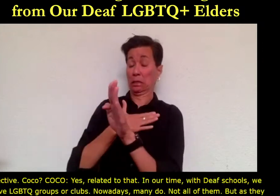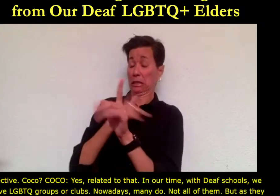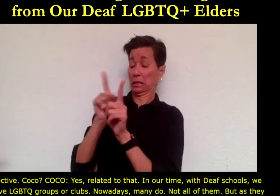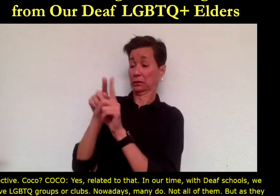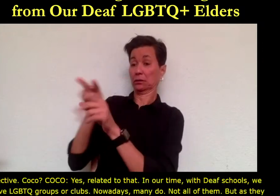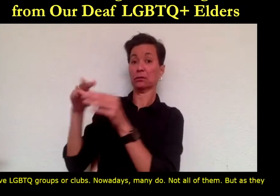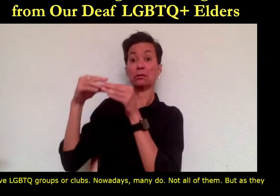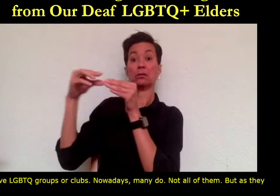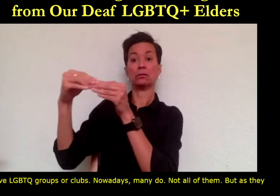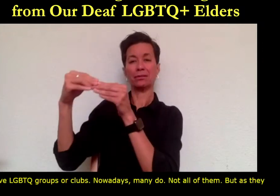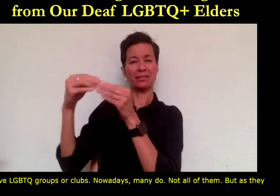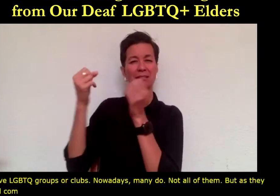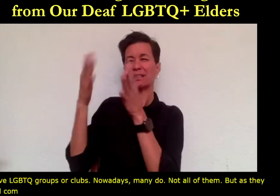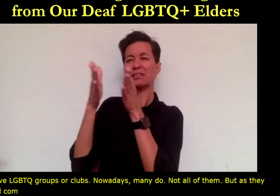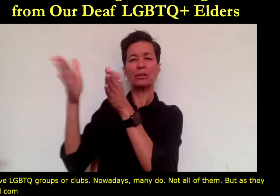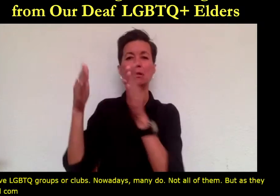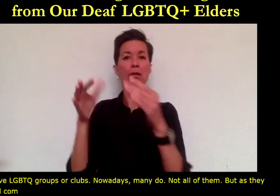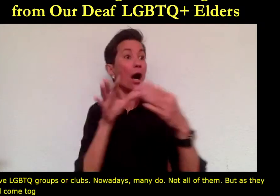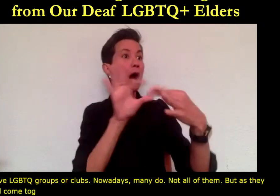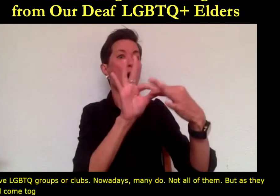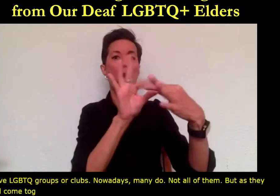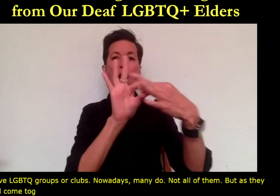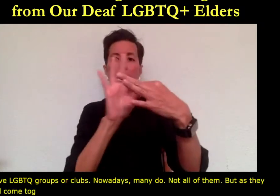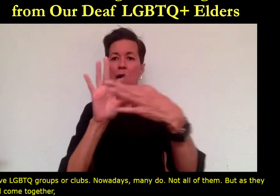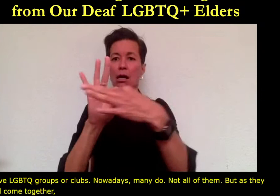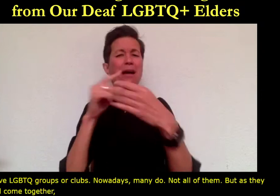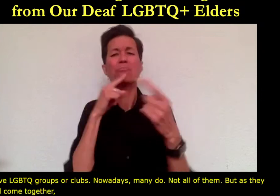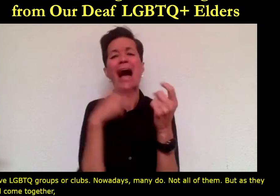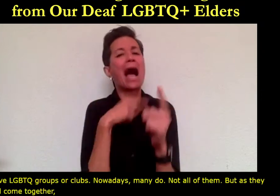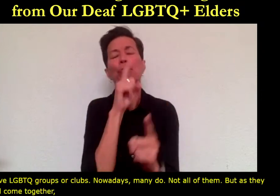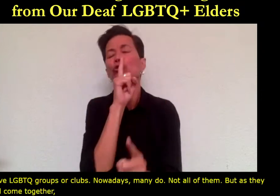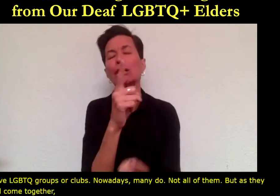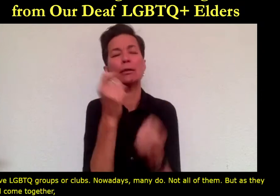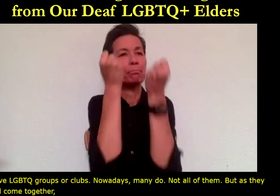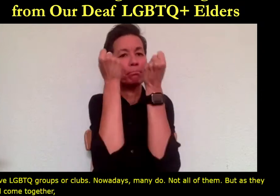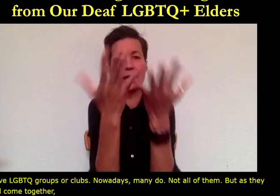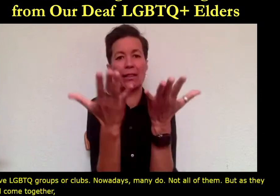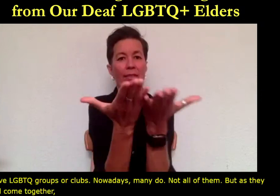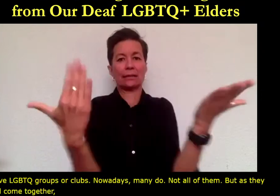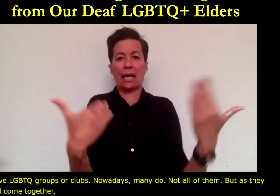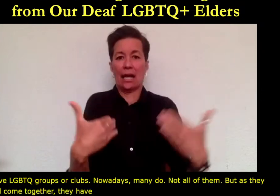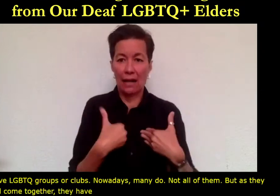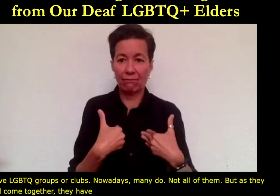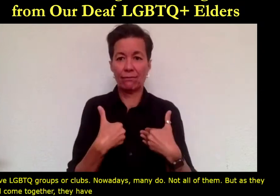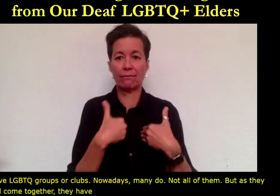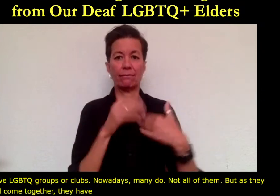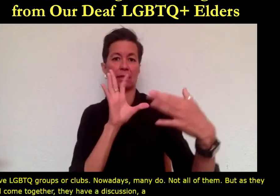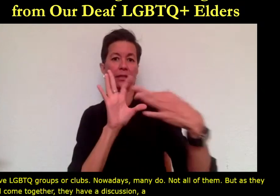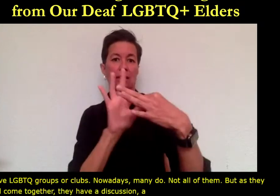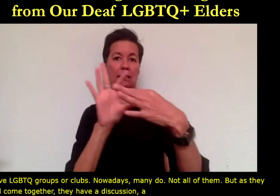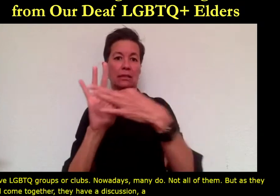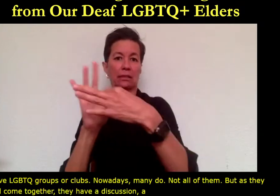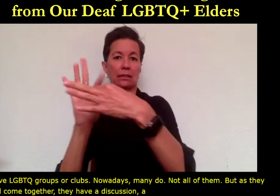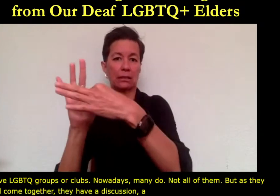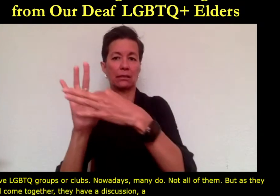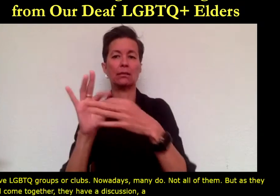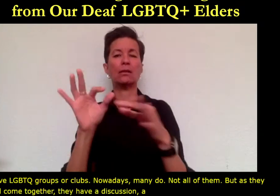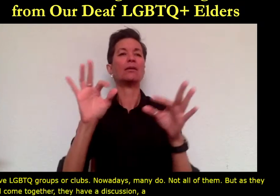models rather than leaders i don't think they're really leaders i think they're more like people who find who are like-minded who come